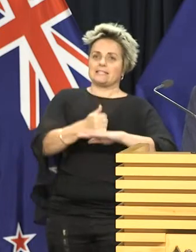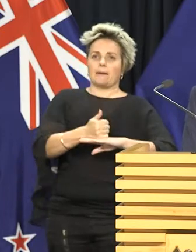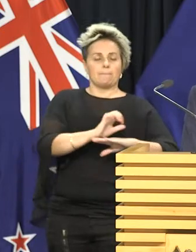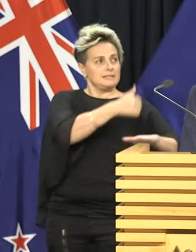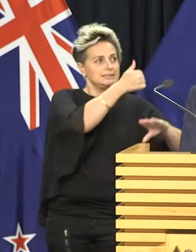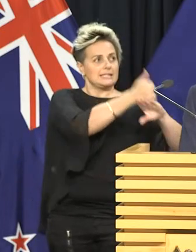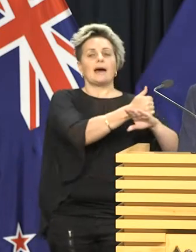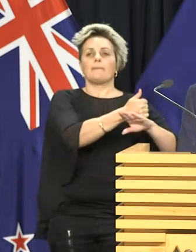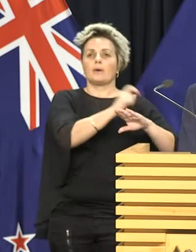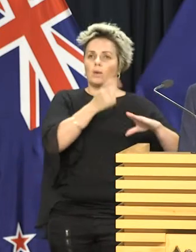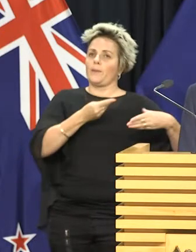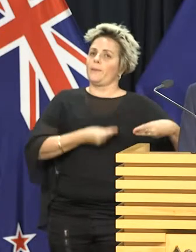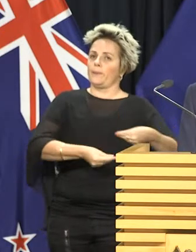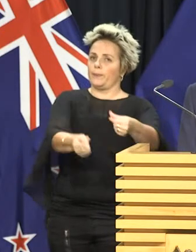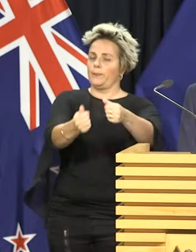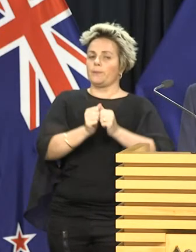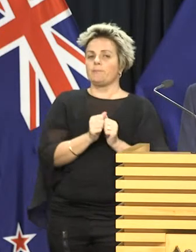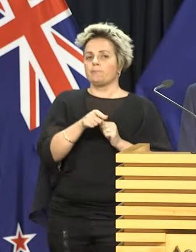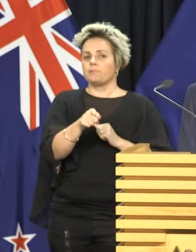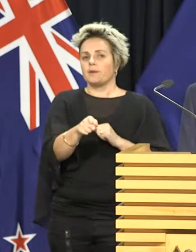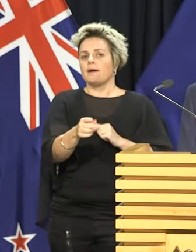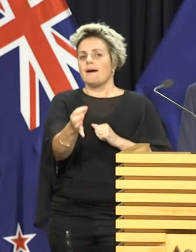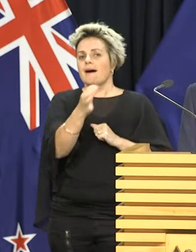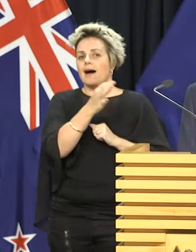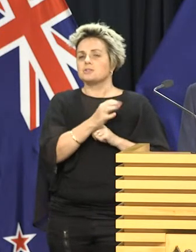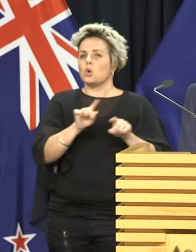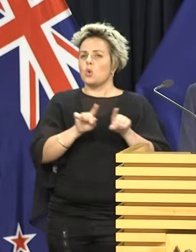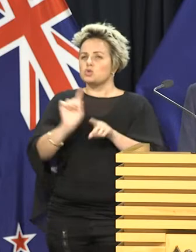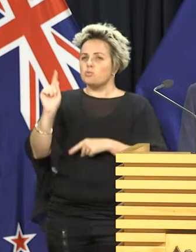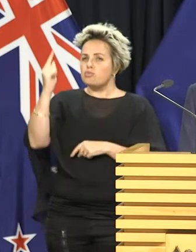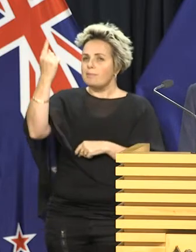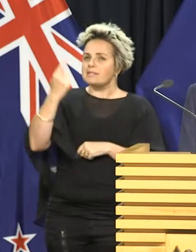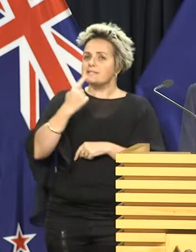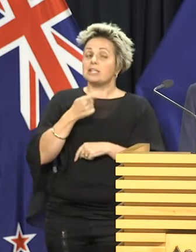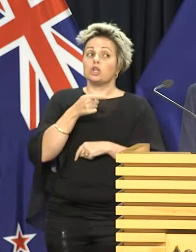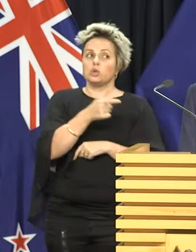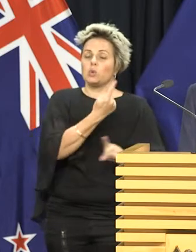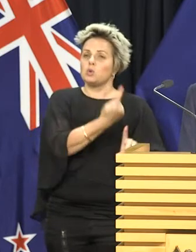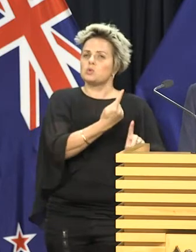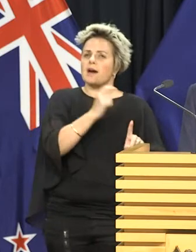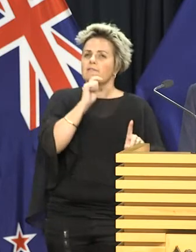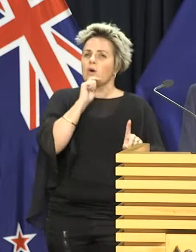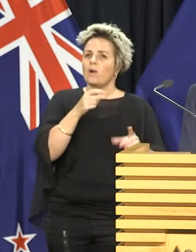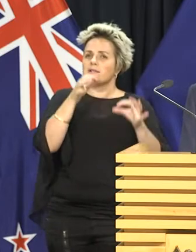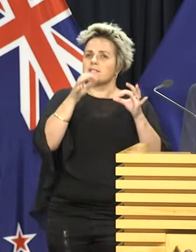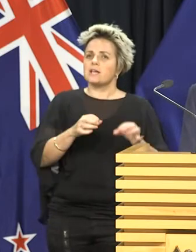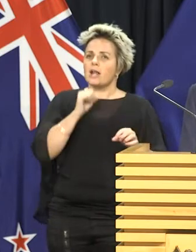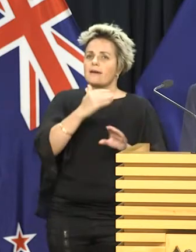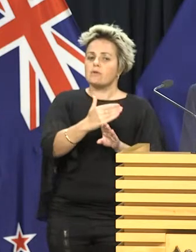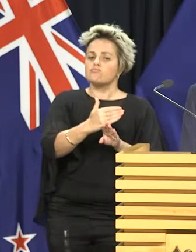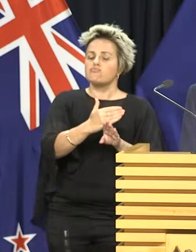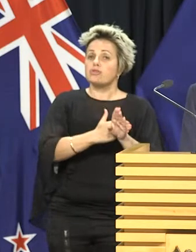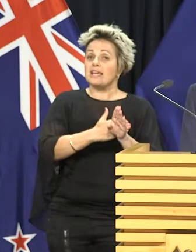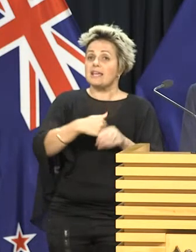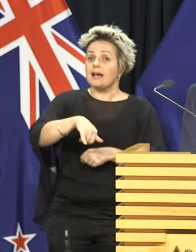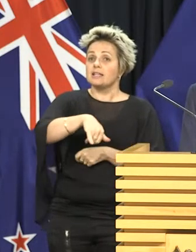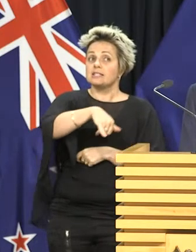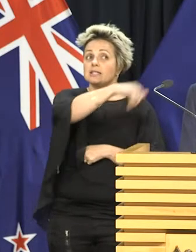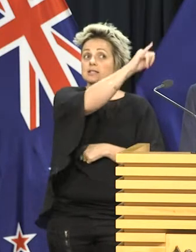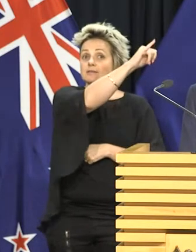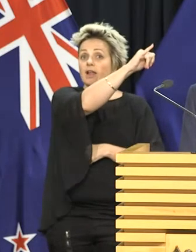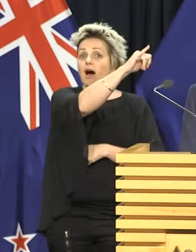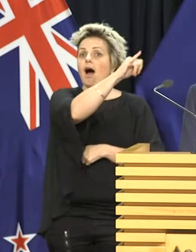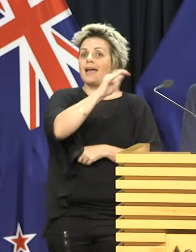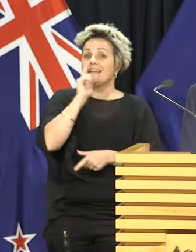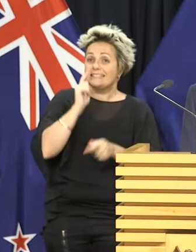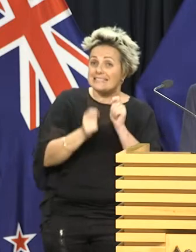will work well. Just to follow up on that, the Prime Minister has also said you'll be the one to decide whether pre-departure testing is necessary, so here to travel